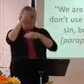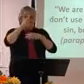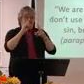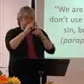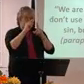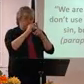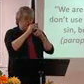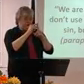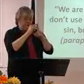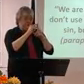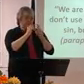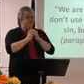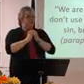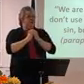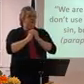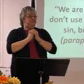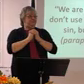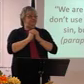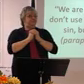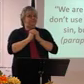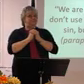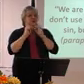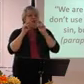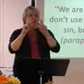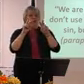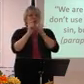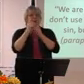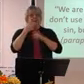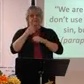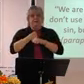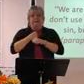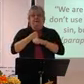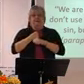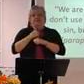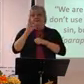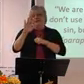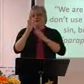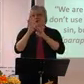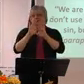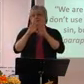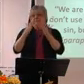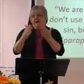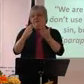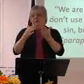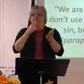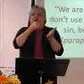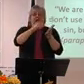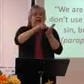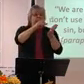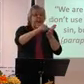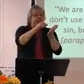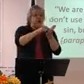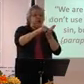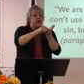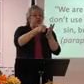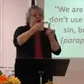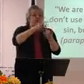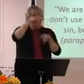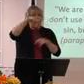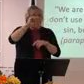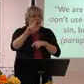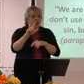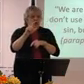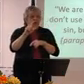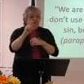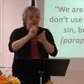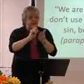Word, would you turn in your Bible a letter the great Apostle Paul wrote,